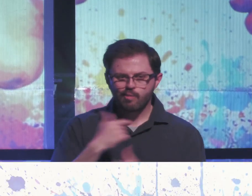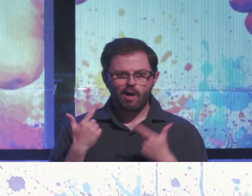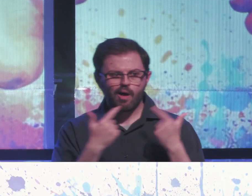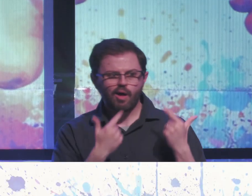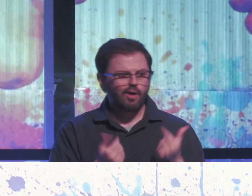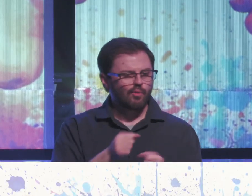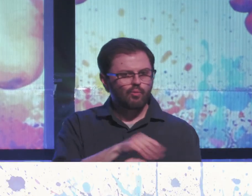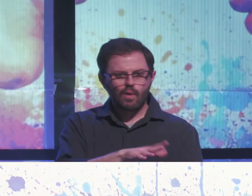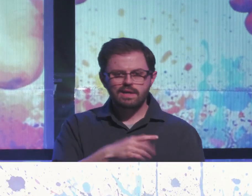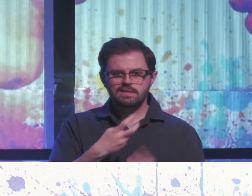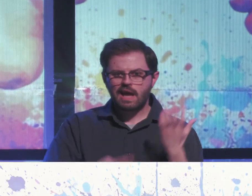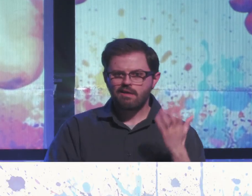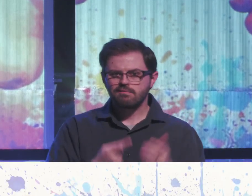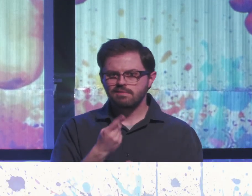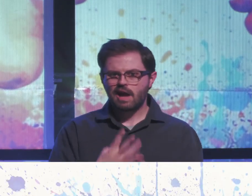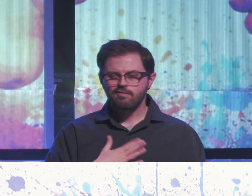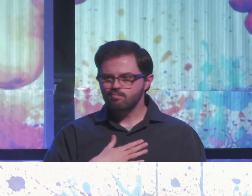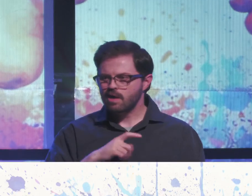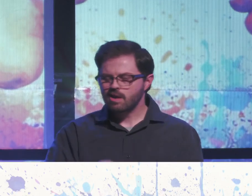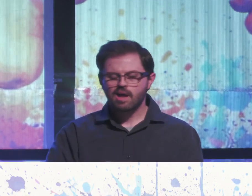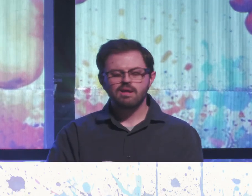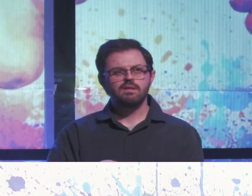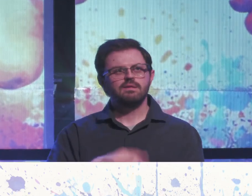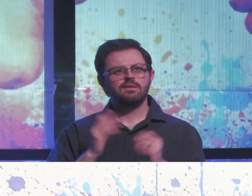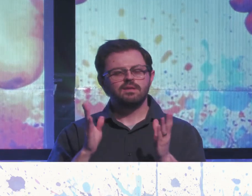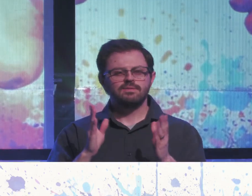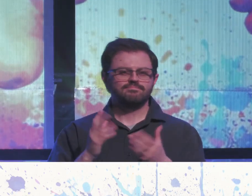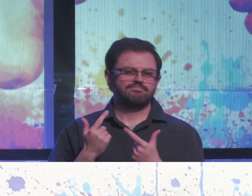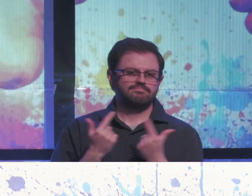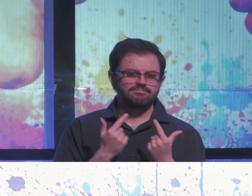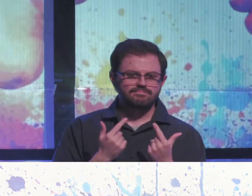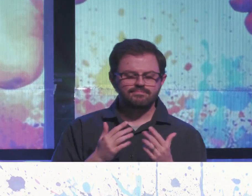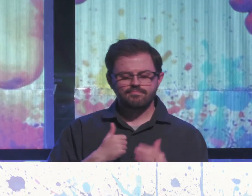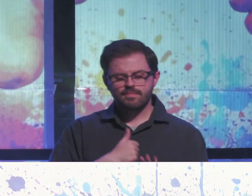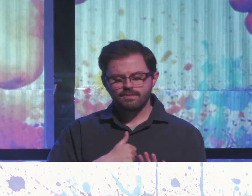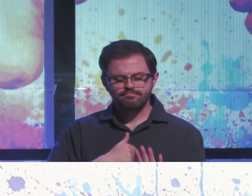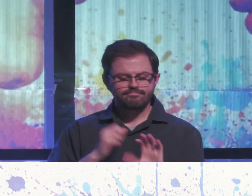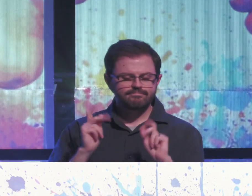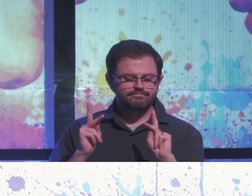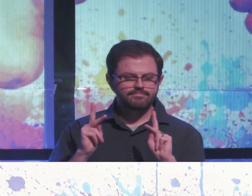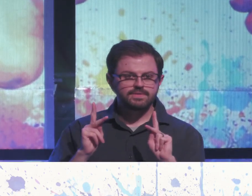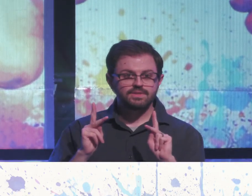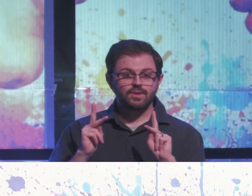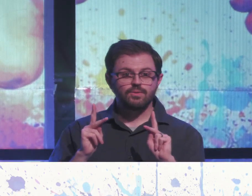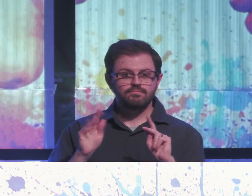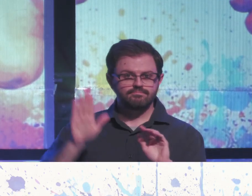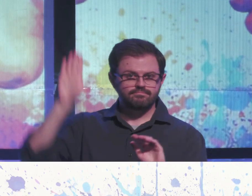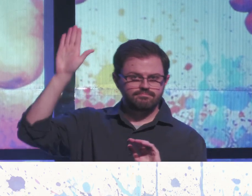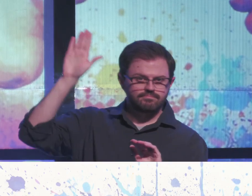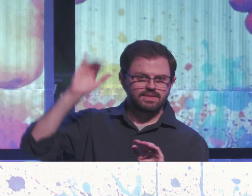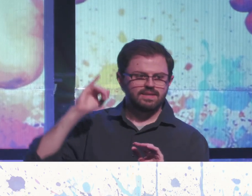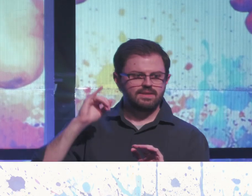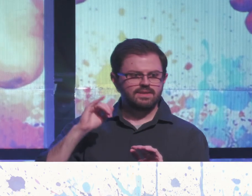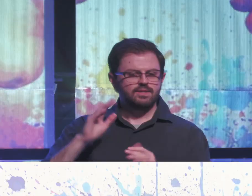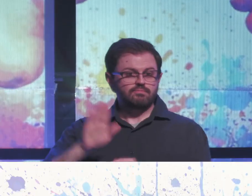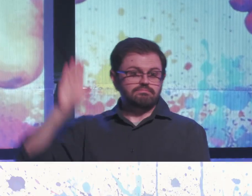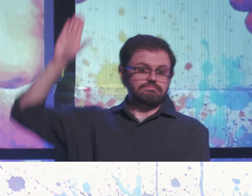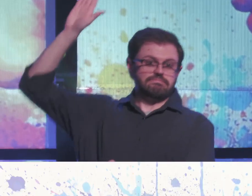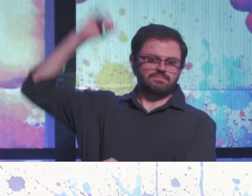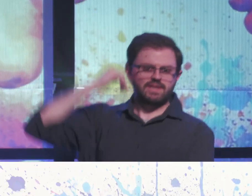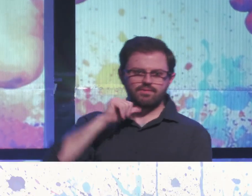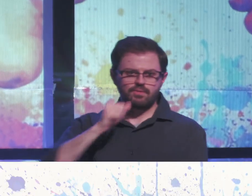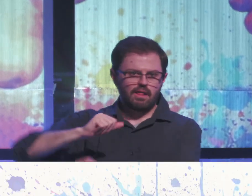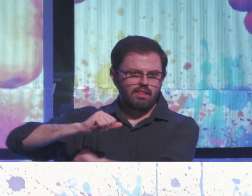I'm sorry. Okay, listen. How many of you, be honest, raise your hand up nice and high, as long as you put deodorant on. If not, just give it one of these, all